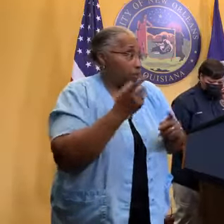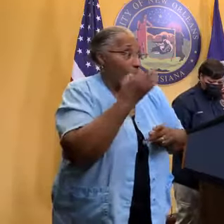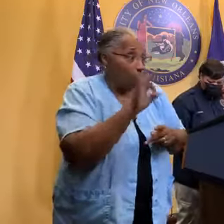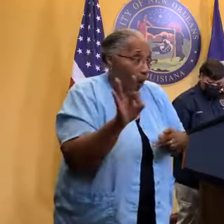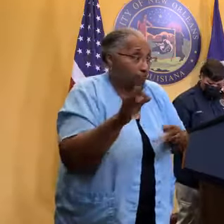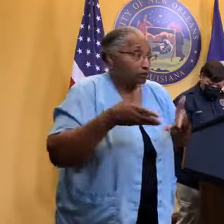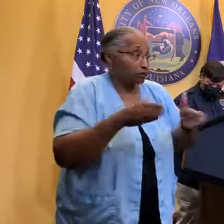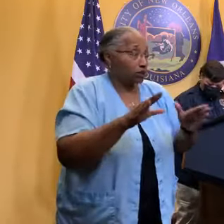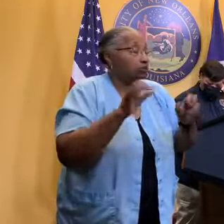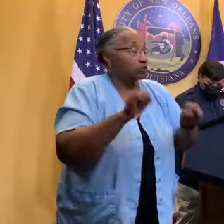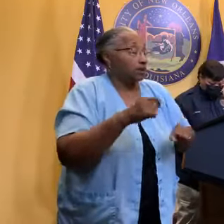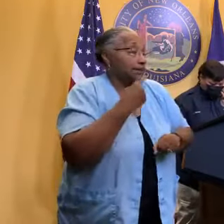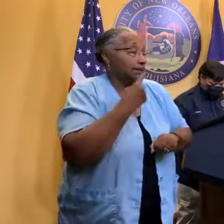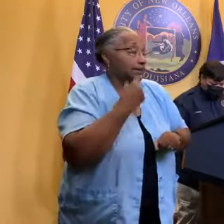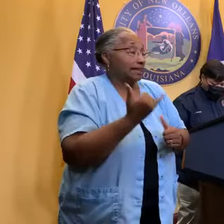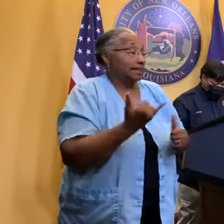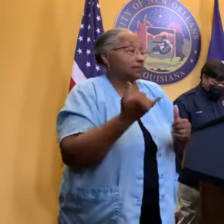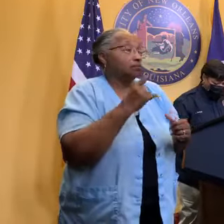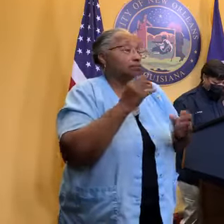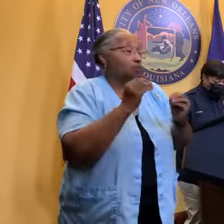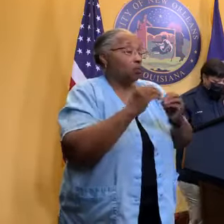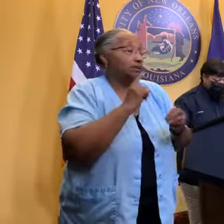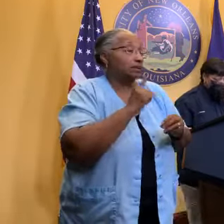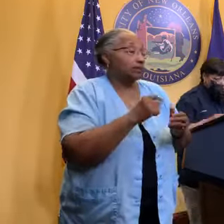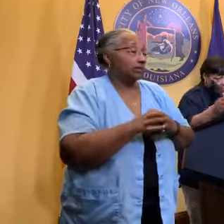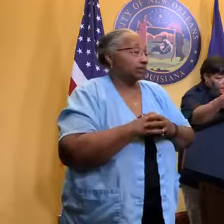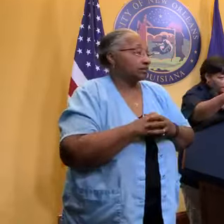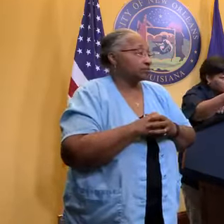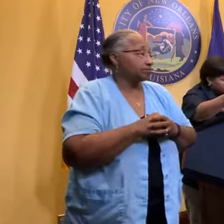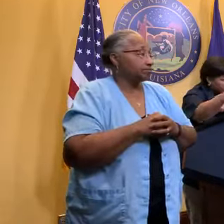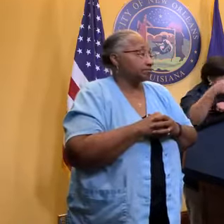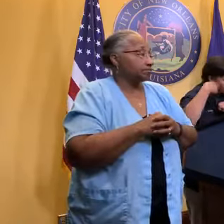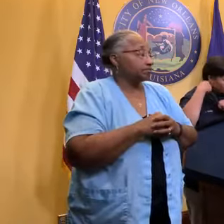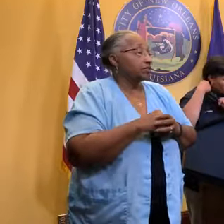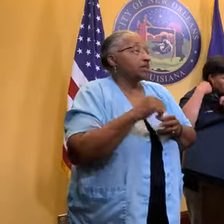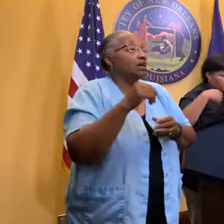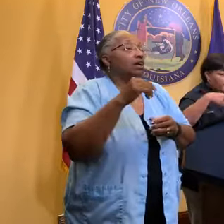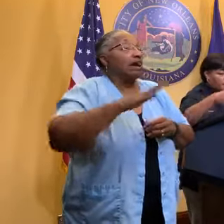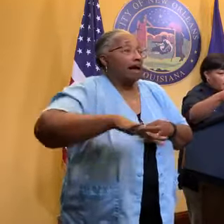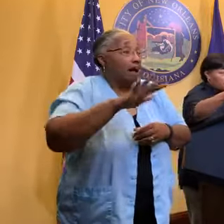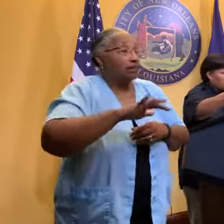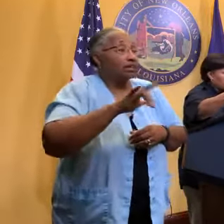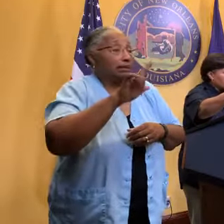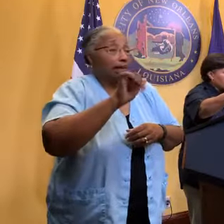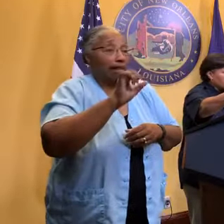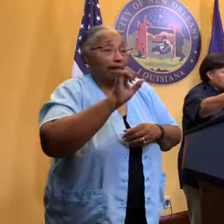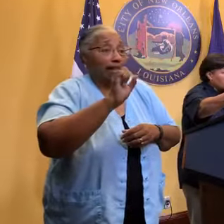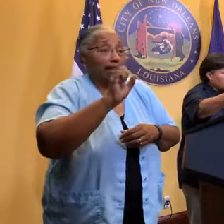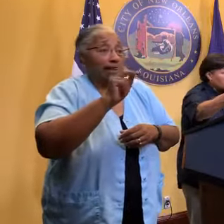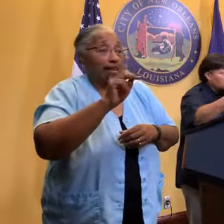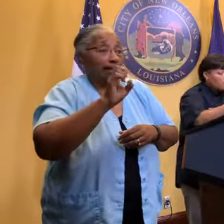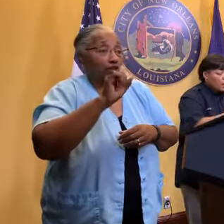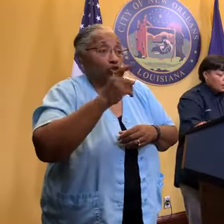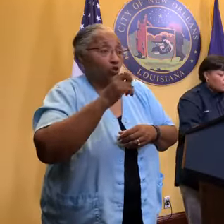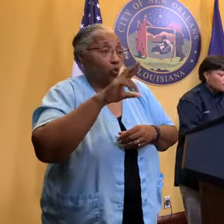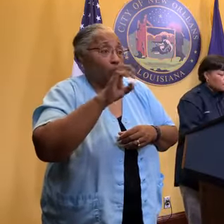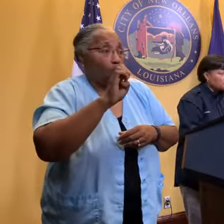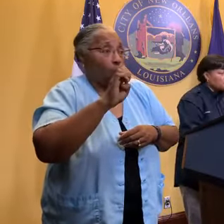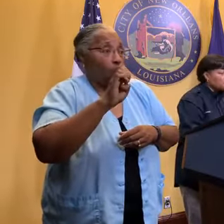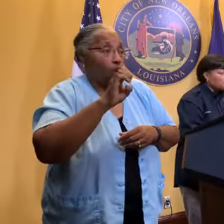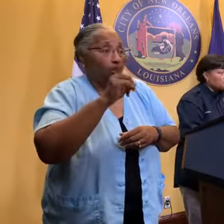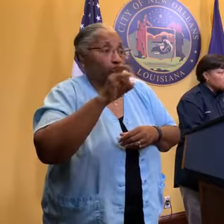one, as you mentioned, that's more serious than some of the other ones we've had this summer. Sure, and areas around Lakeshore Drive and the like are going to be closed. We